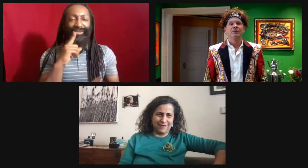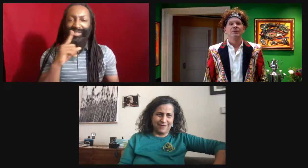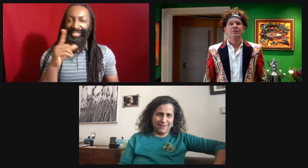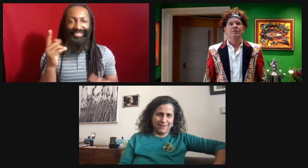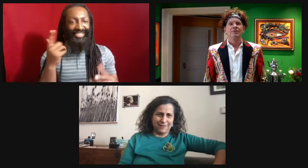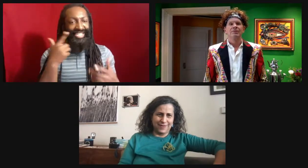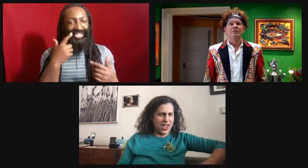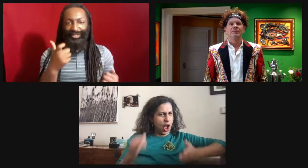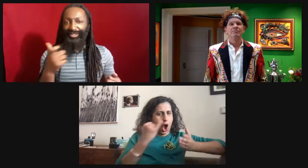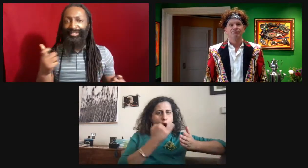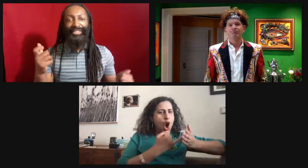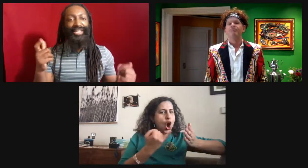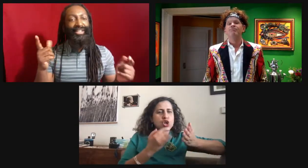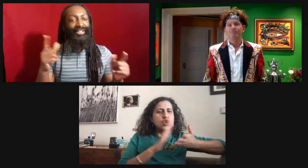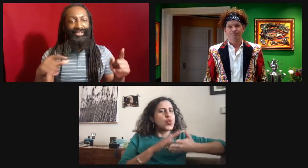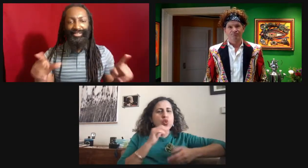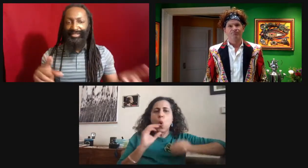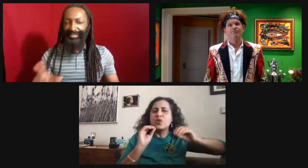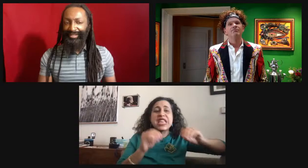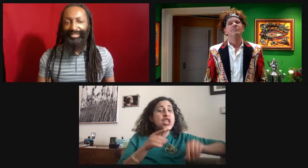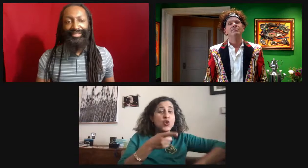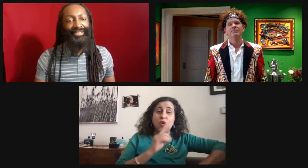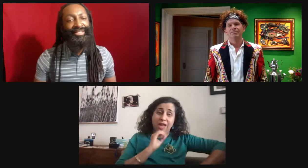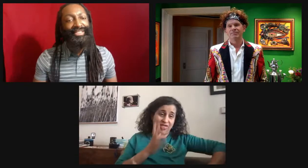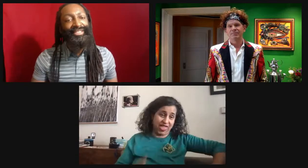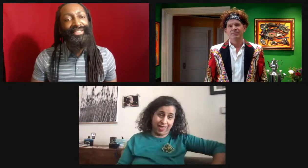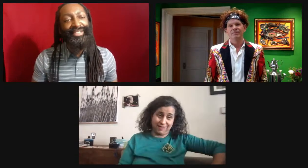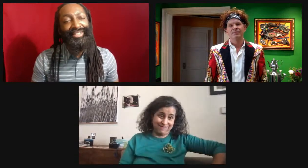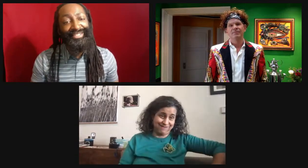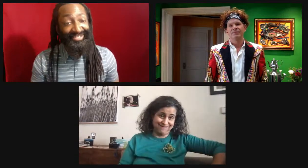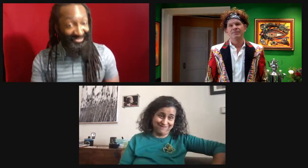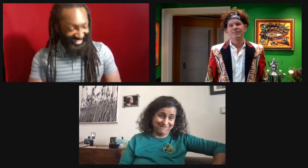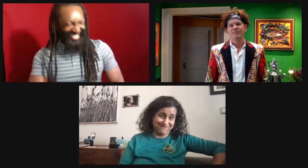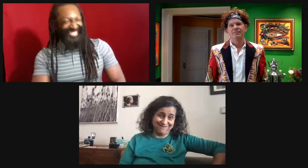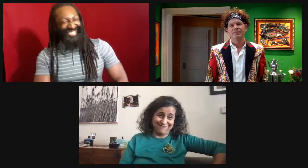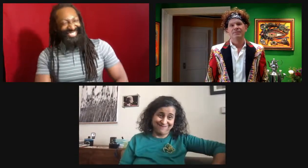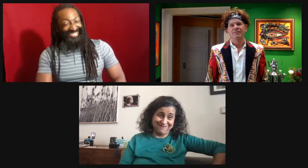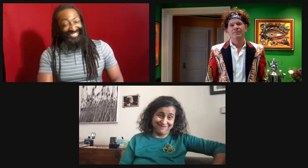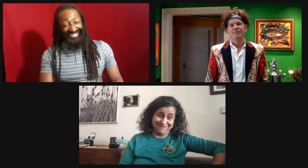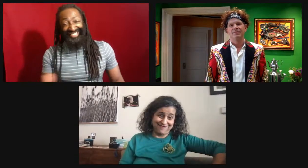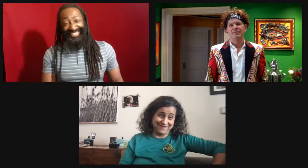Some artists, you know, they try to keep you down from growing. Other artists elevate you.